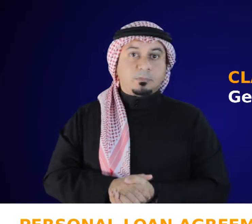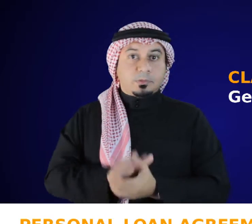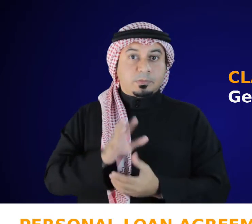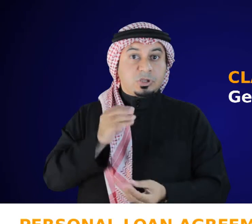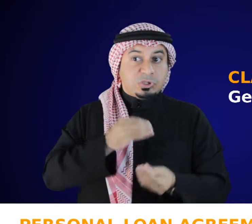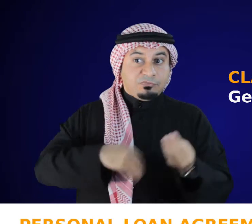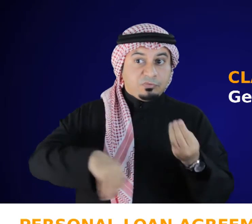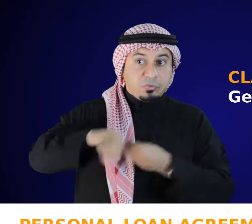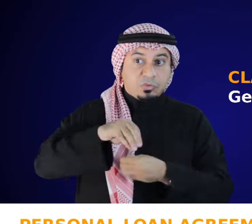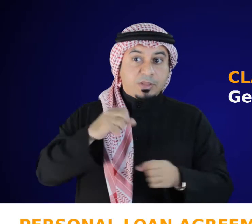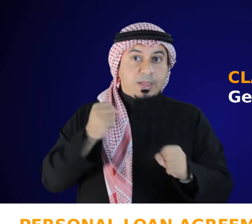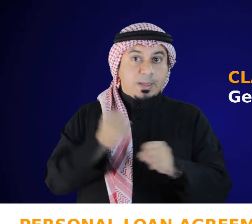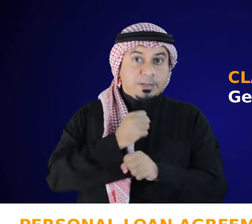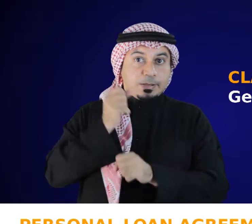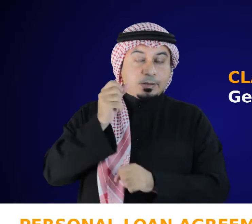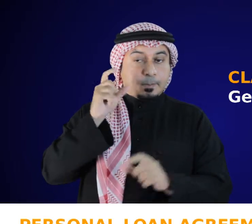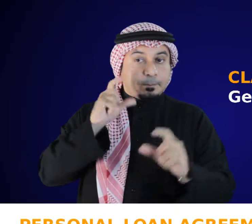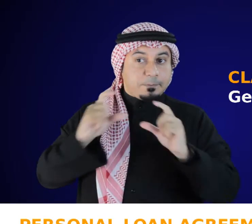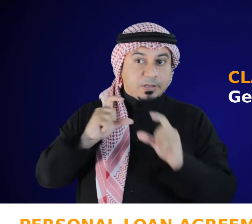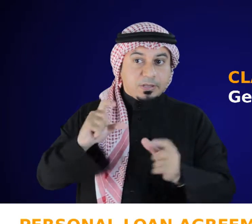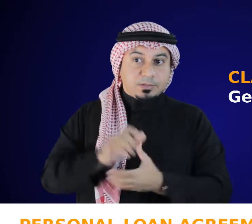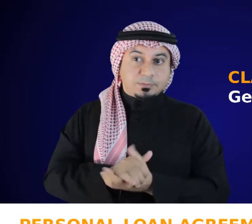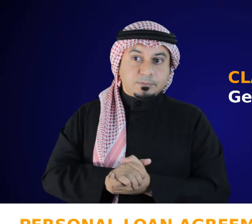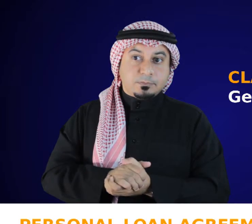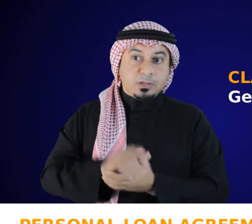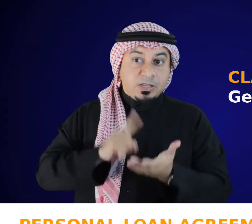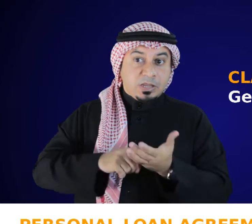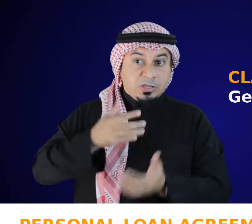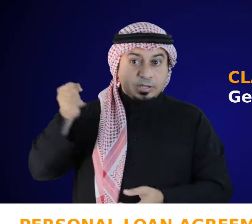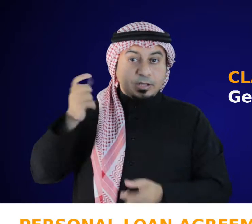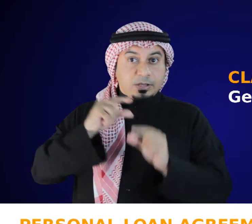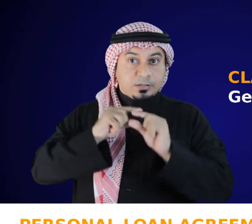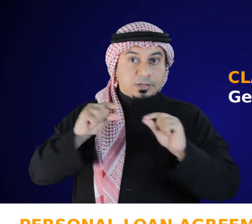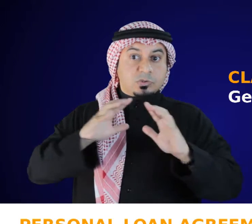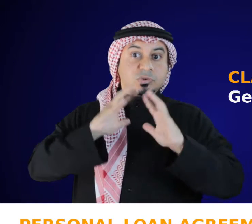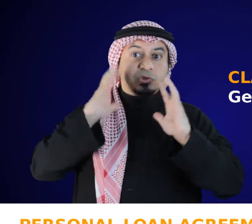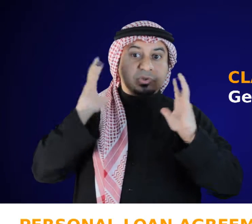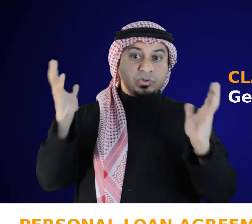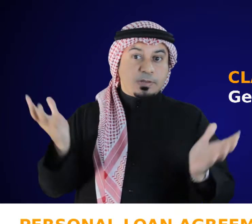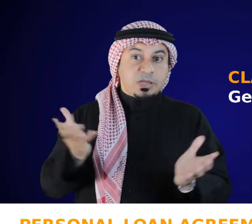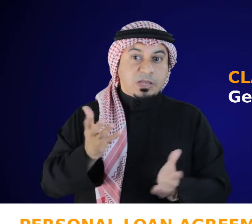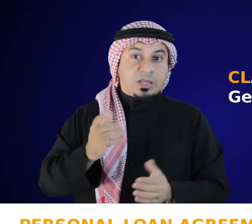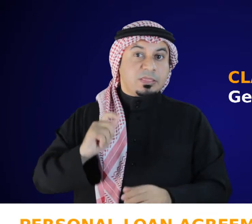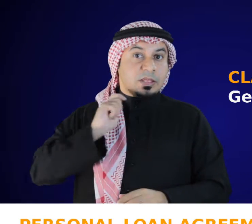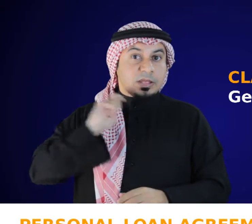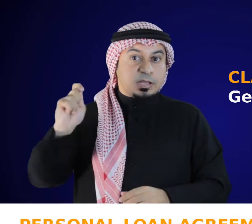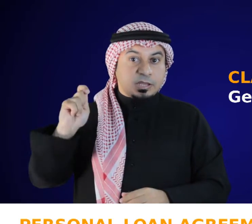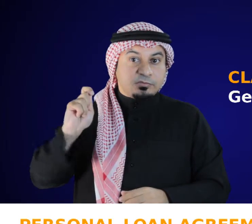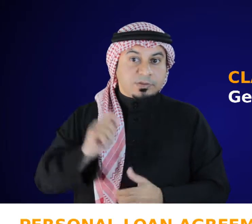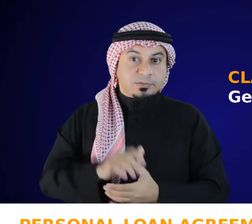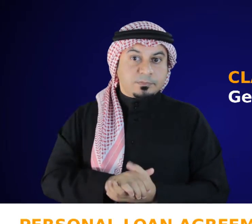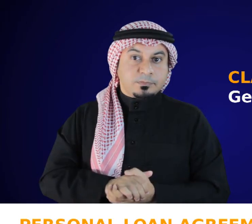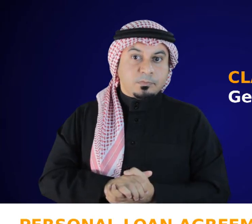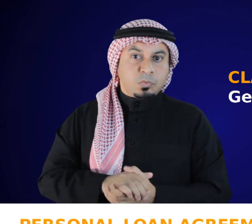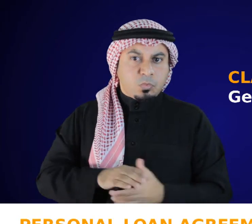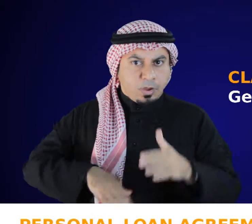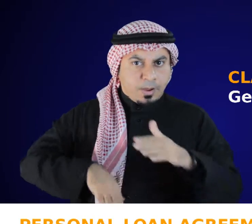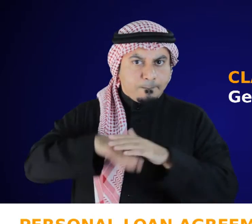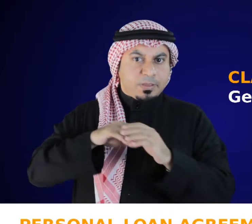Five. The client hereby irrevocably authorizes the bank to debit his account with all costs, charges,